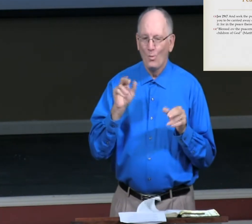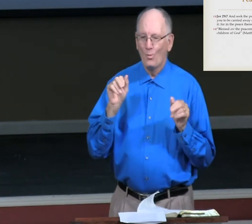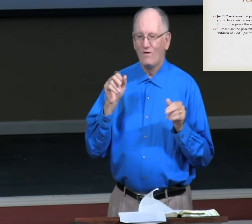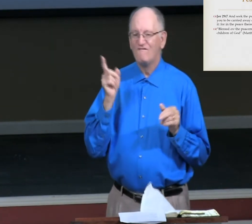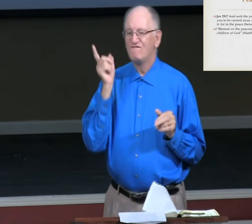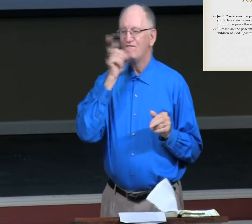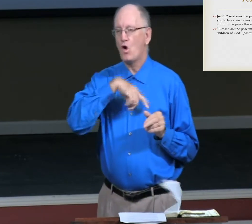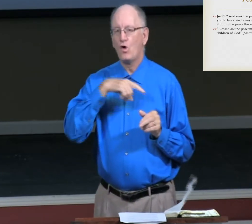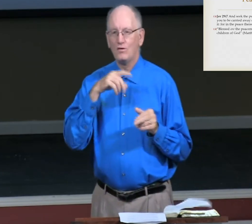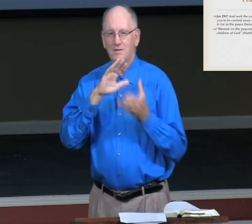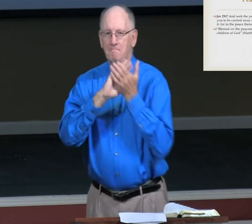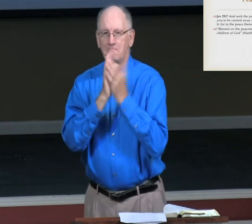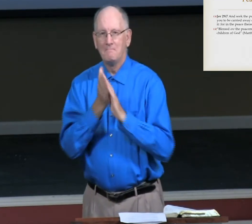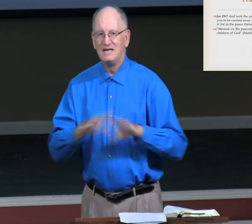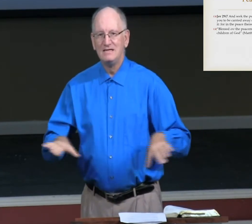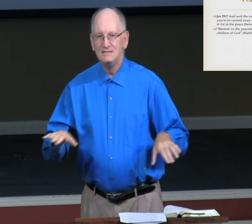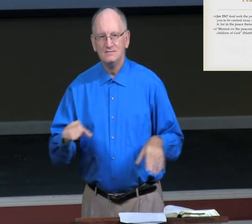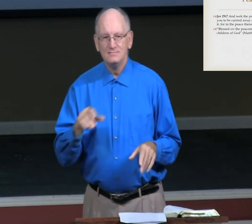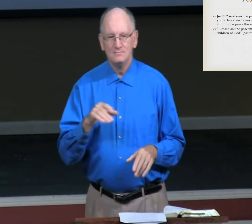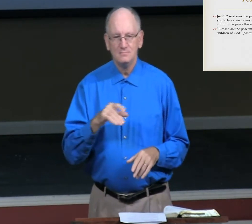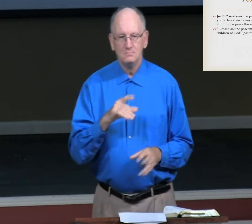temporary peace. Or it's false peace.